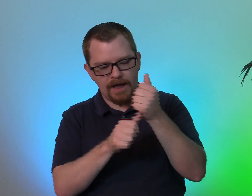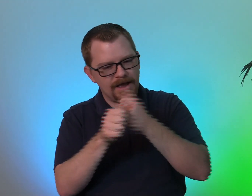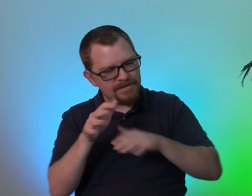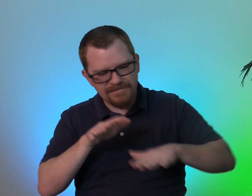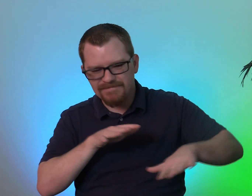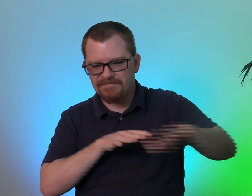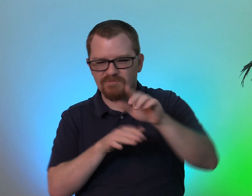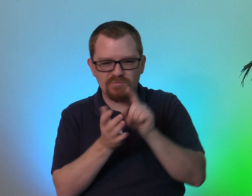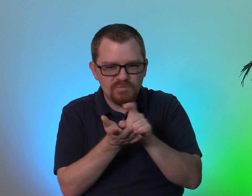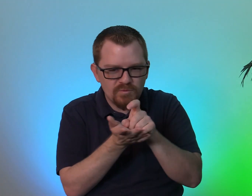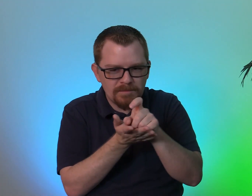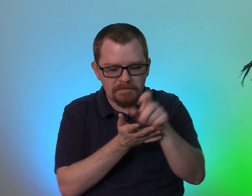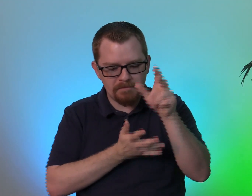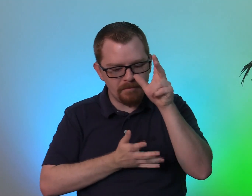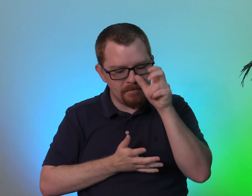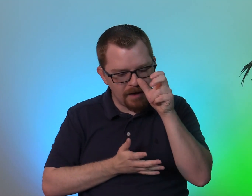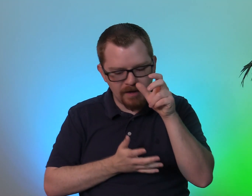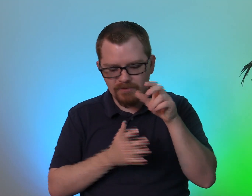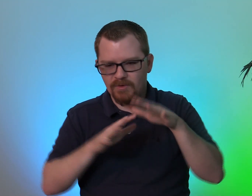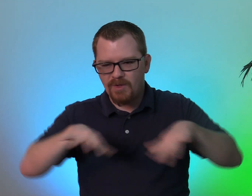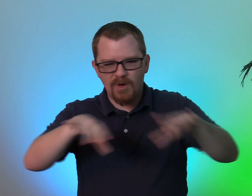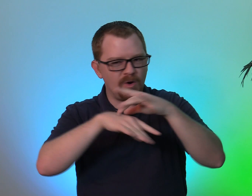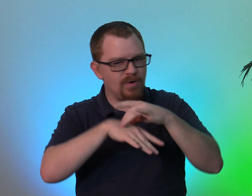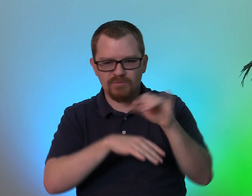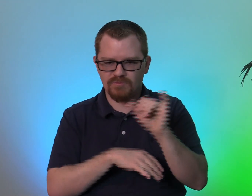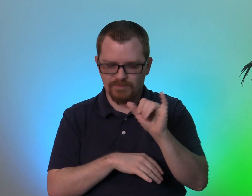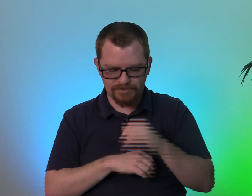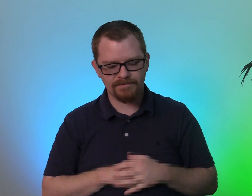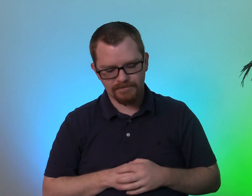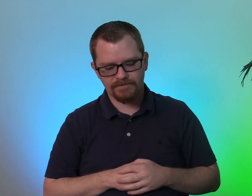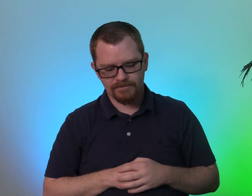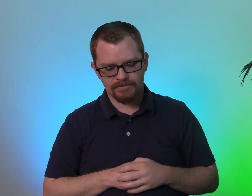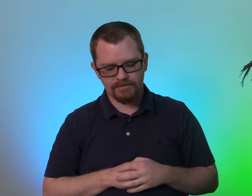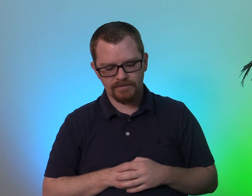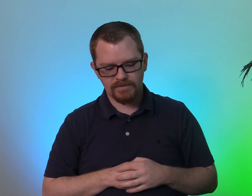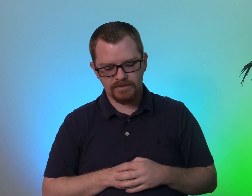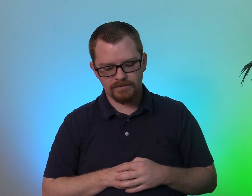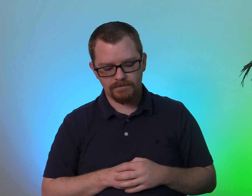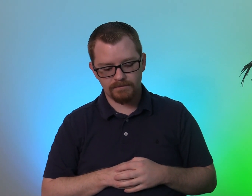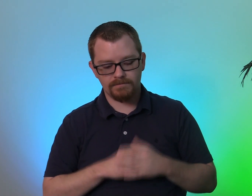earth, and every living creeping thing that creeps on the earth.